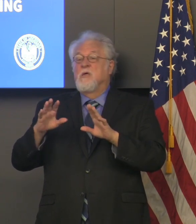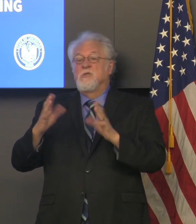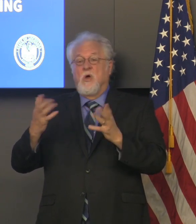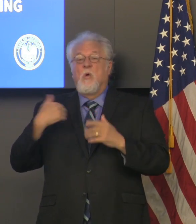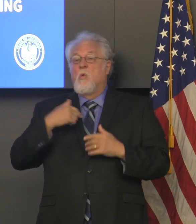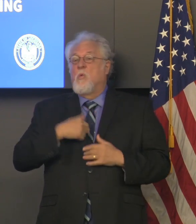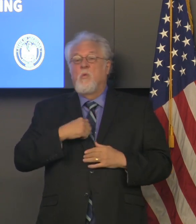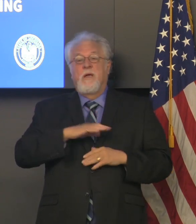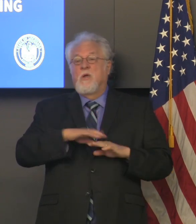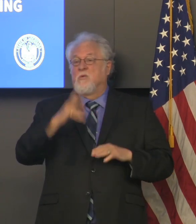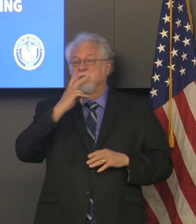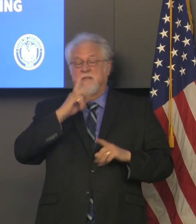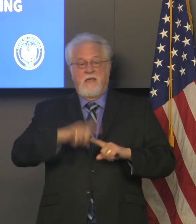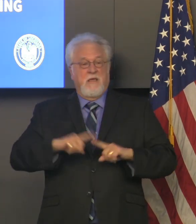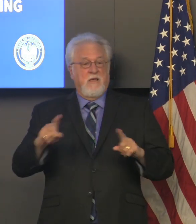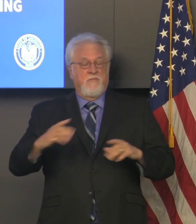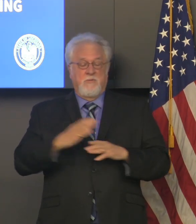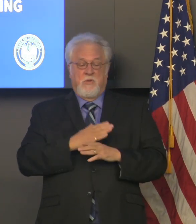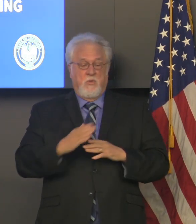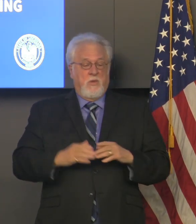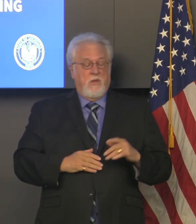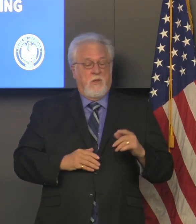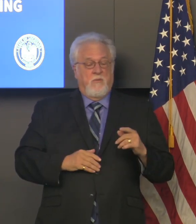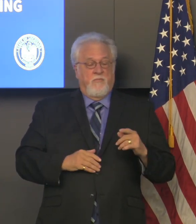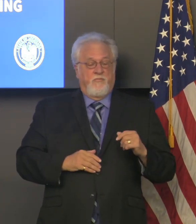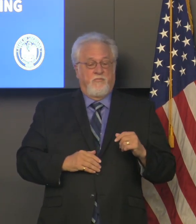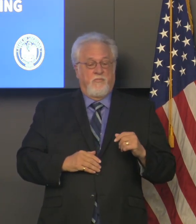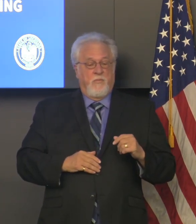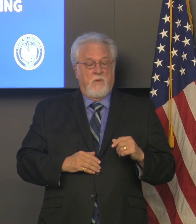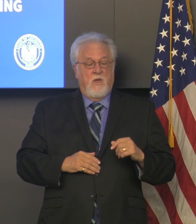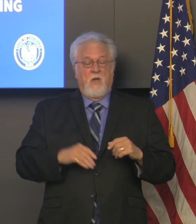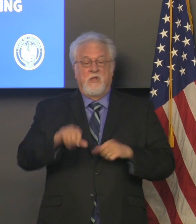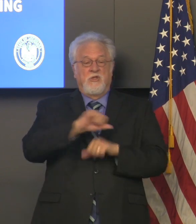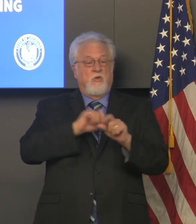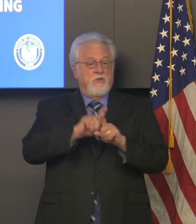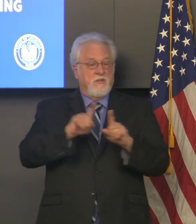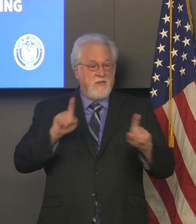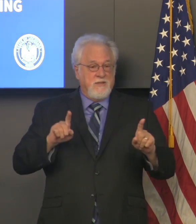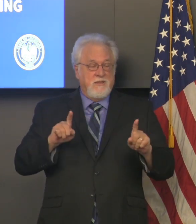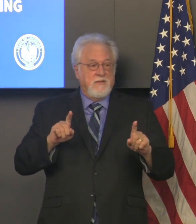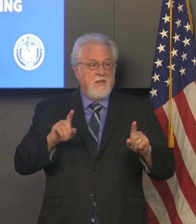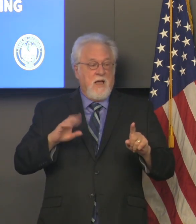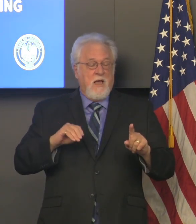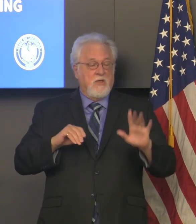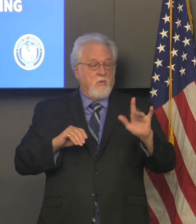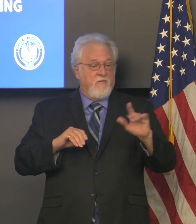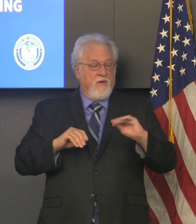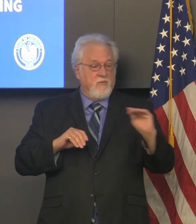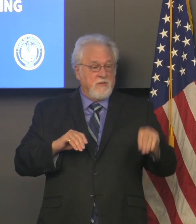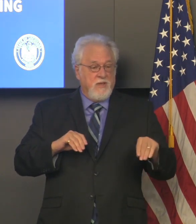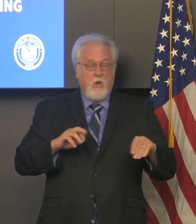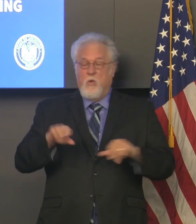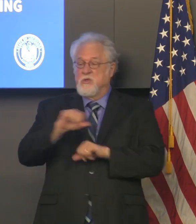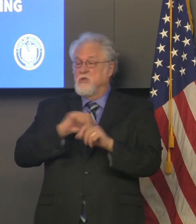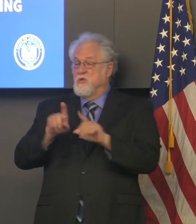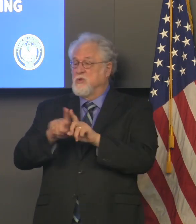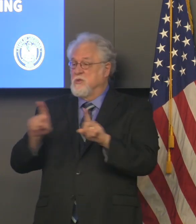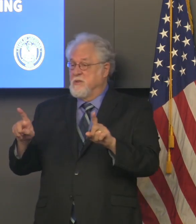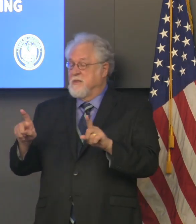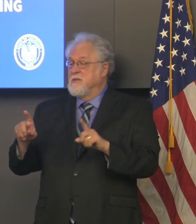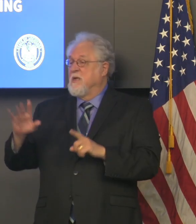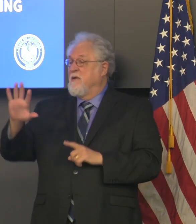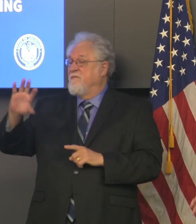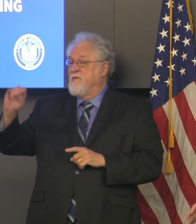frankly, don't see a difference between social distancing and 25% or social distancing at up to